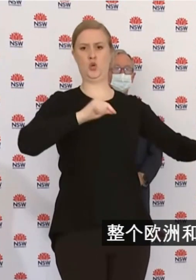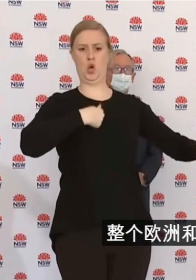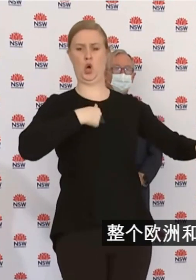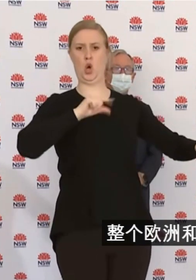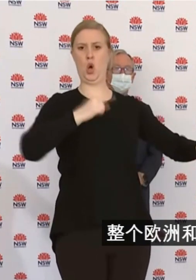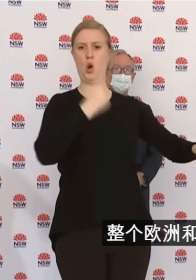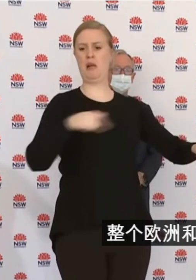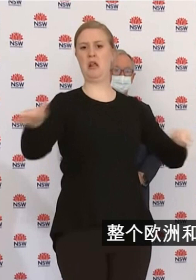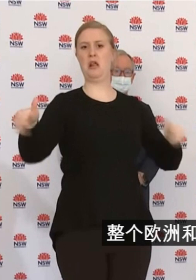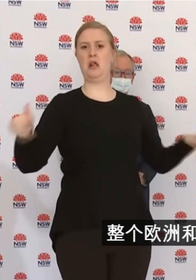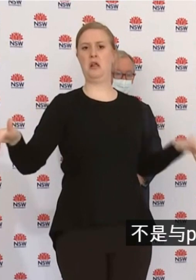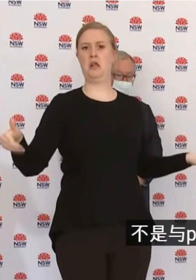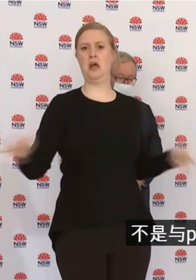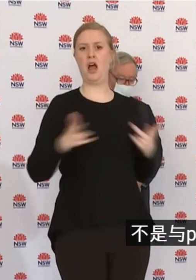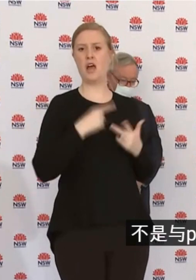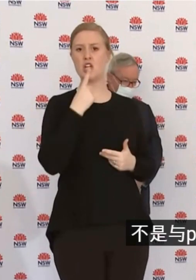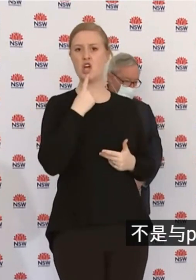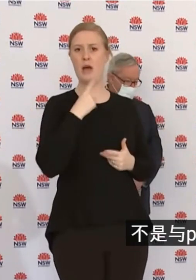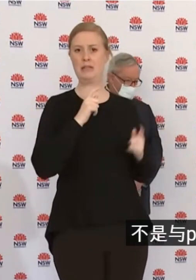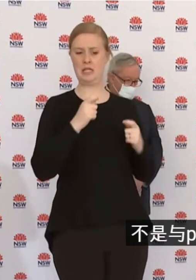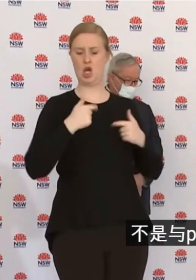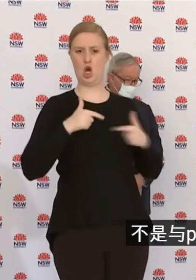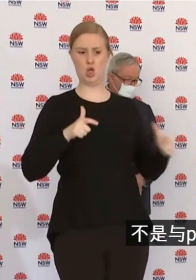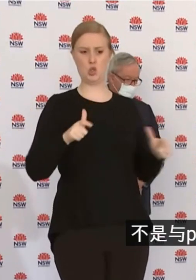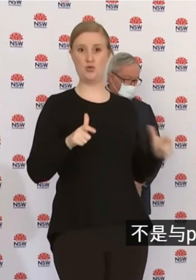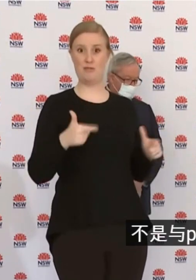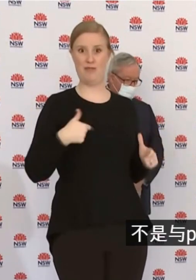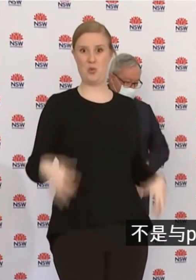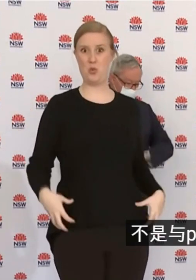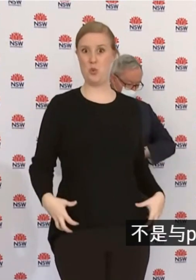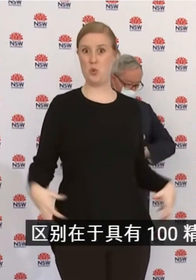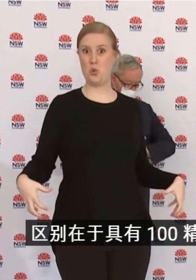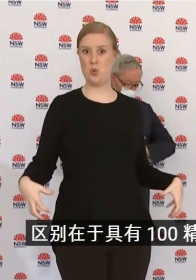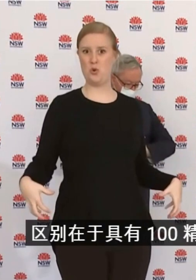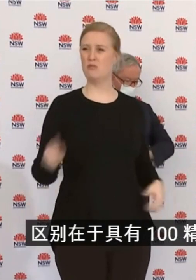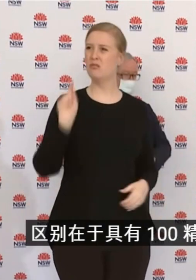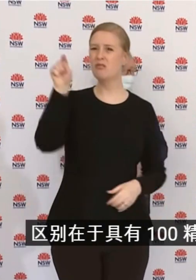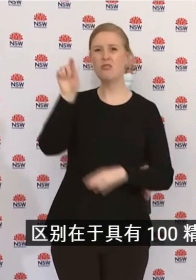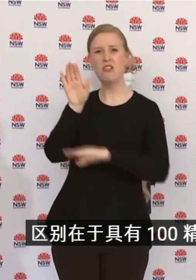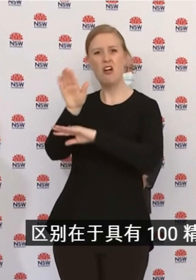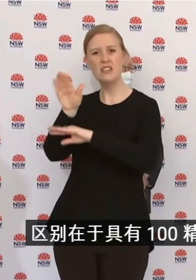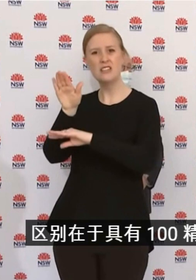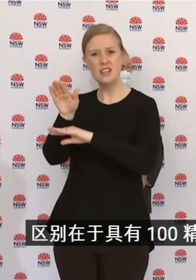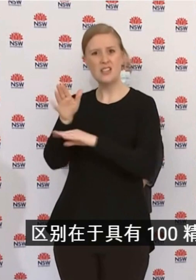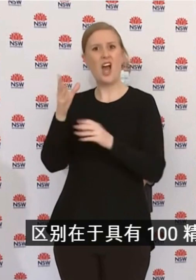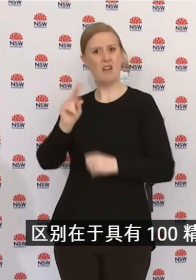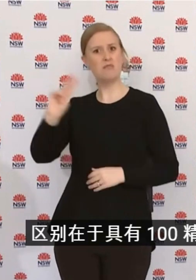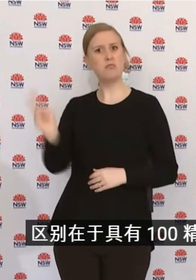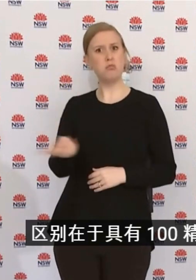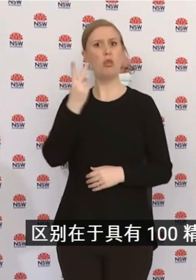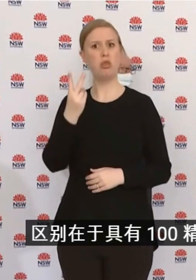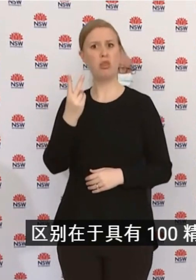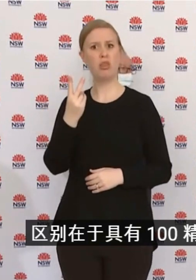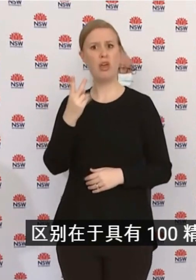America of rapid antigen testing, not to compete with PCR, but to complement it. The difference being between a sniper